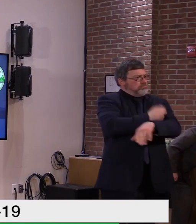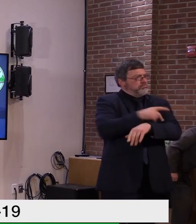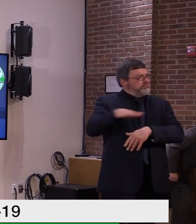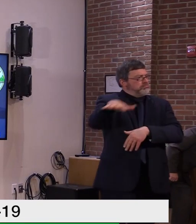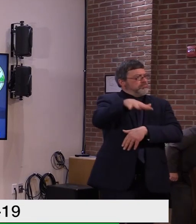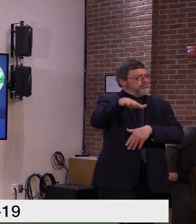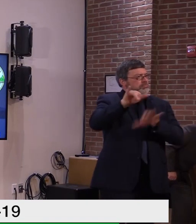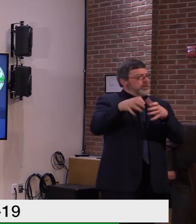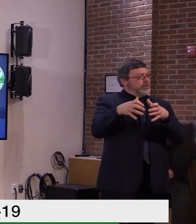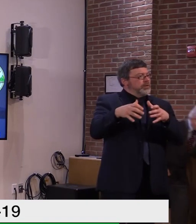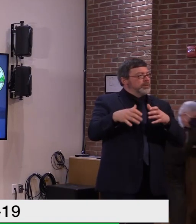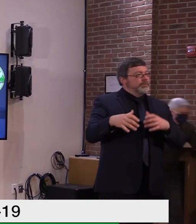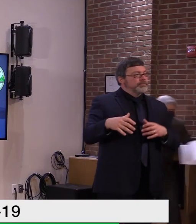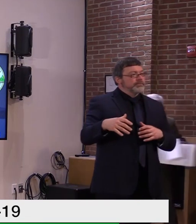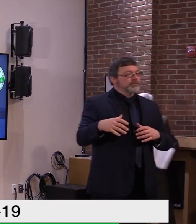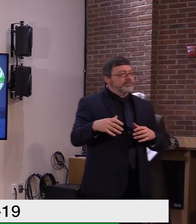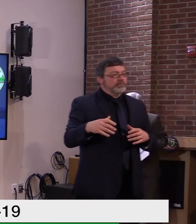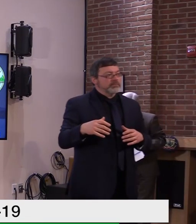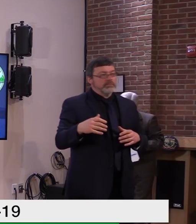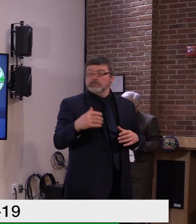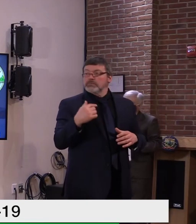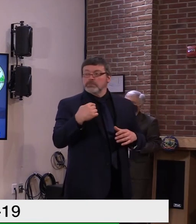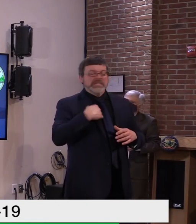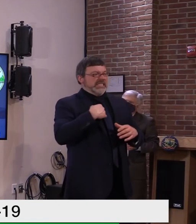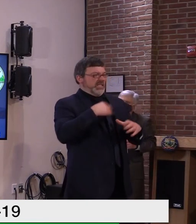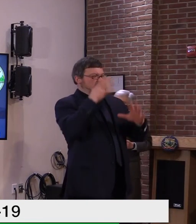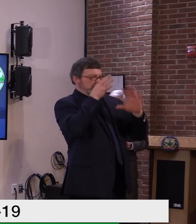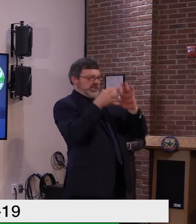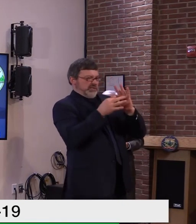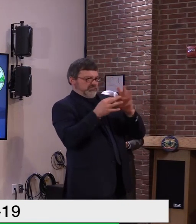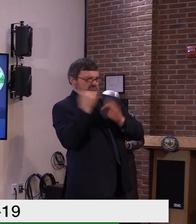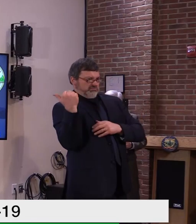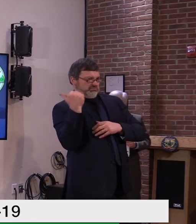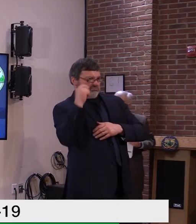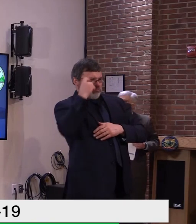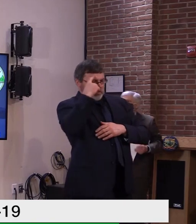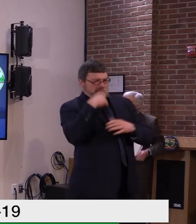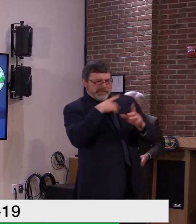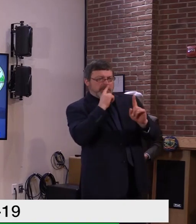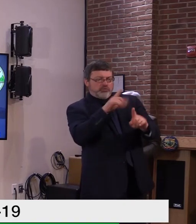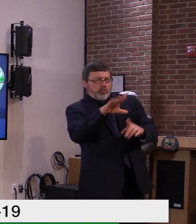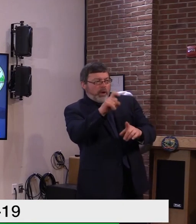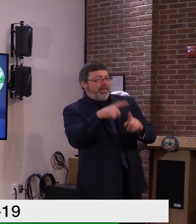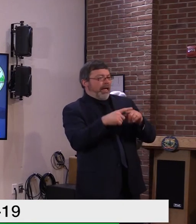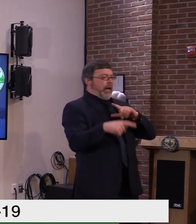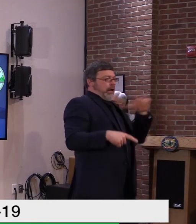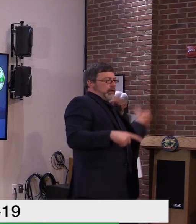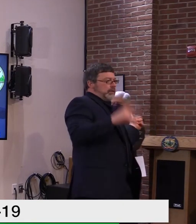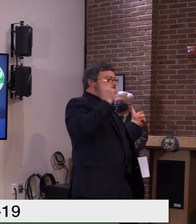more specifically. But EMS has been included in 1A.